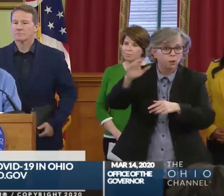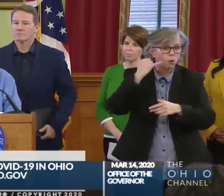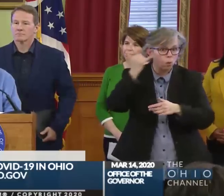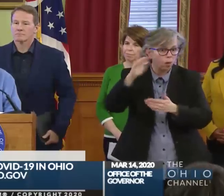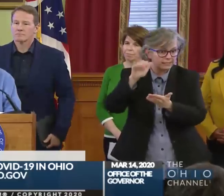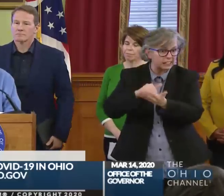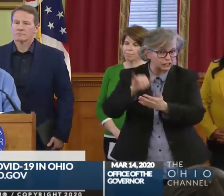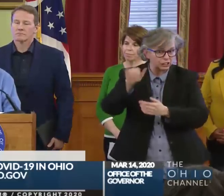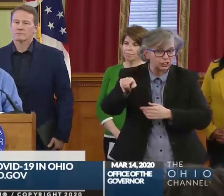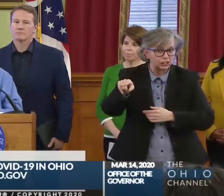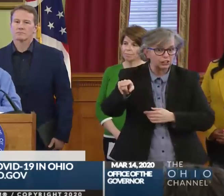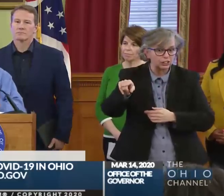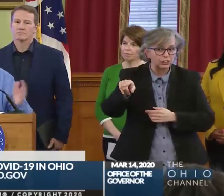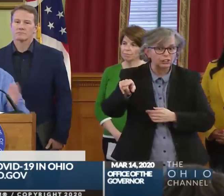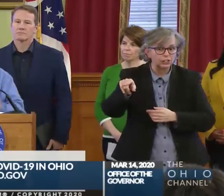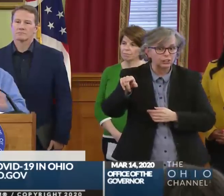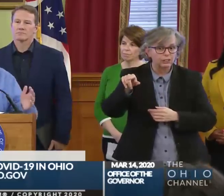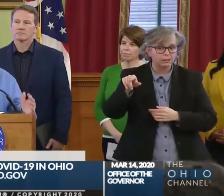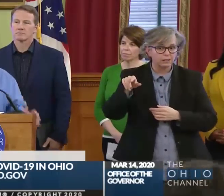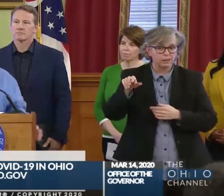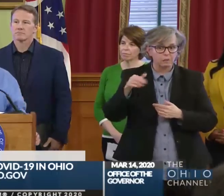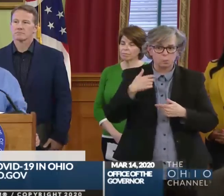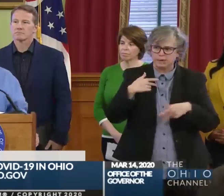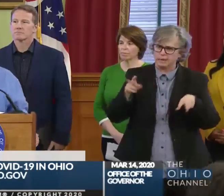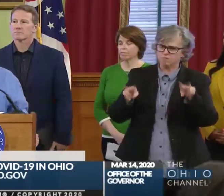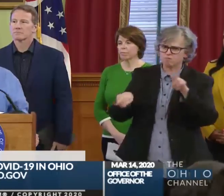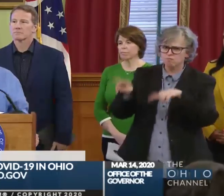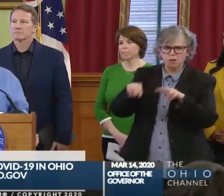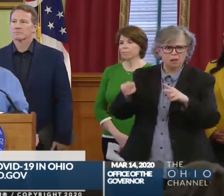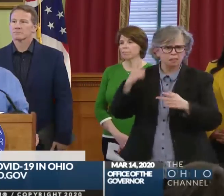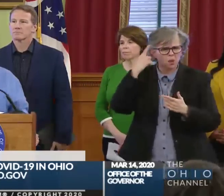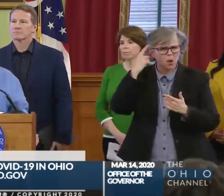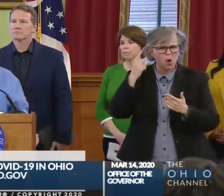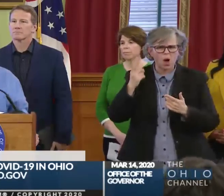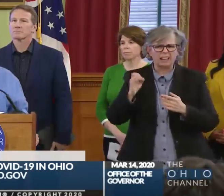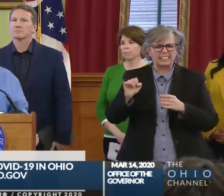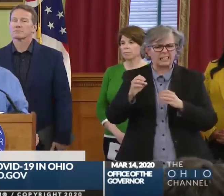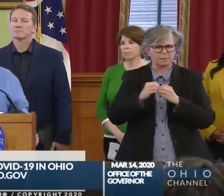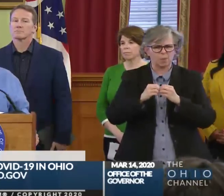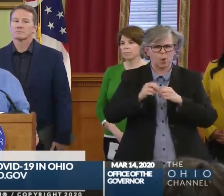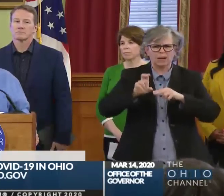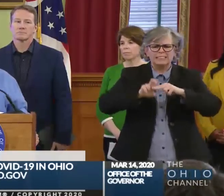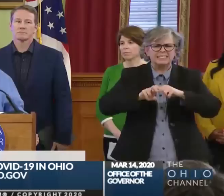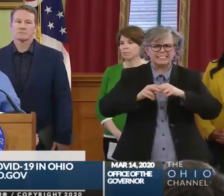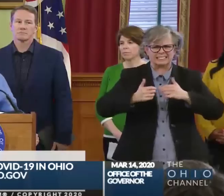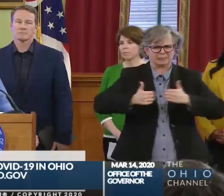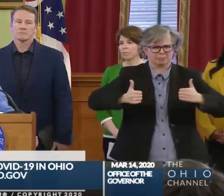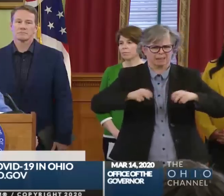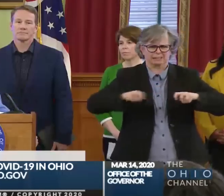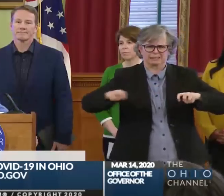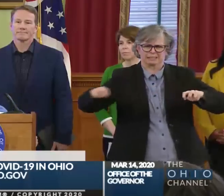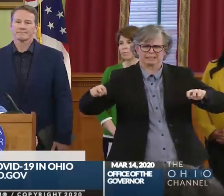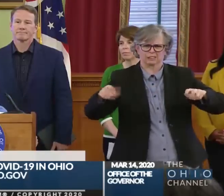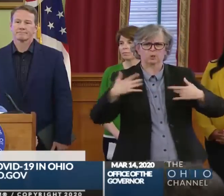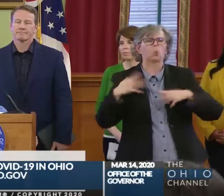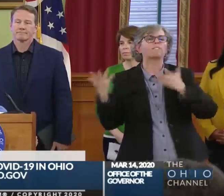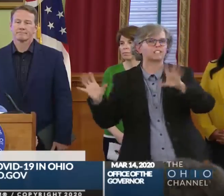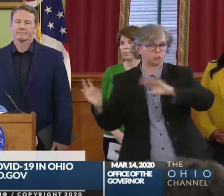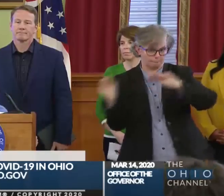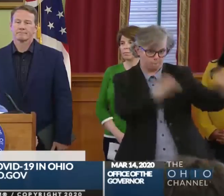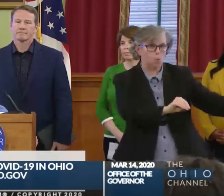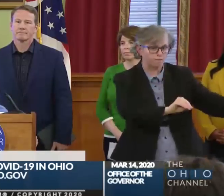it, I thought people needed to be spread out, and this is kind of a message that we're sending to people in the workplace.